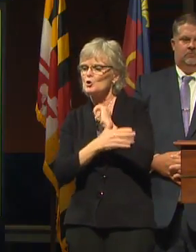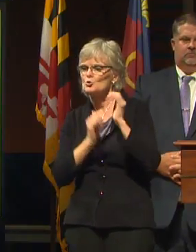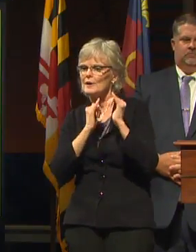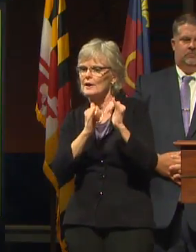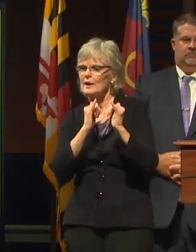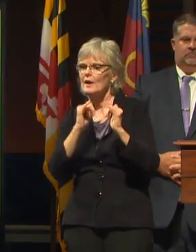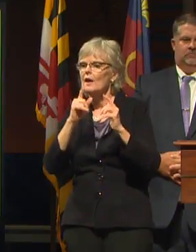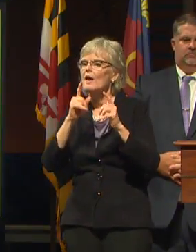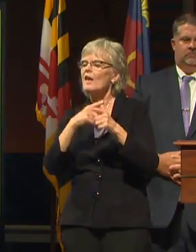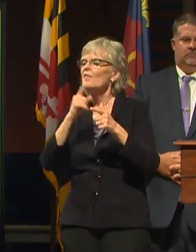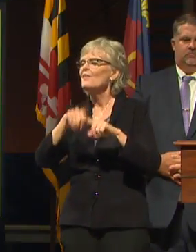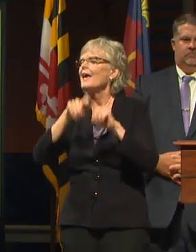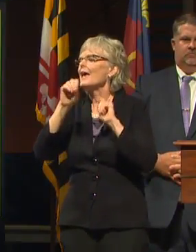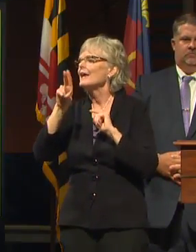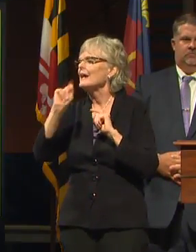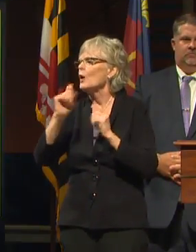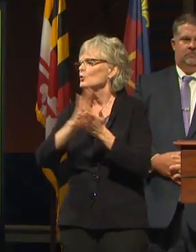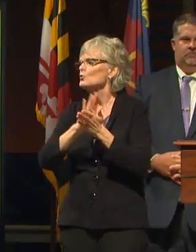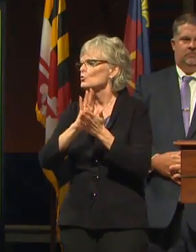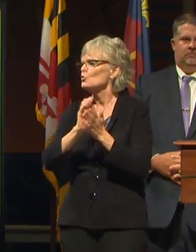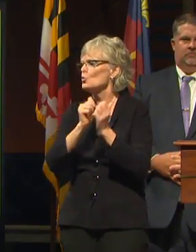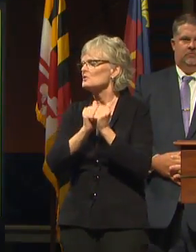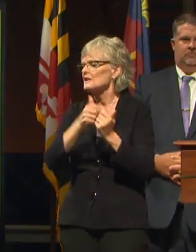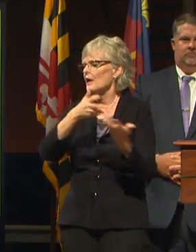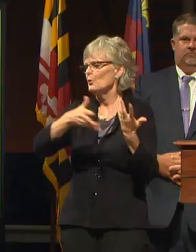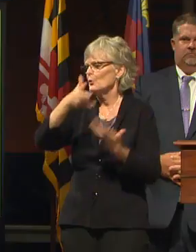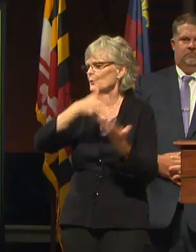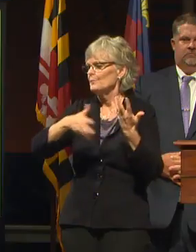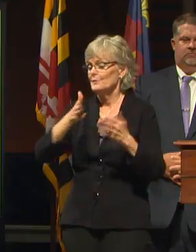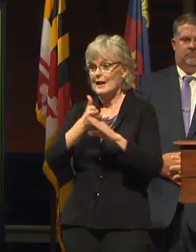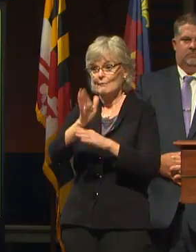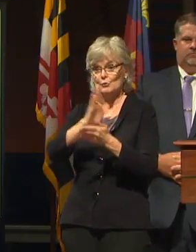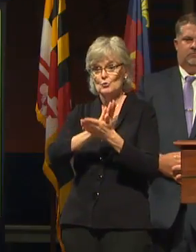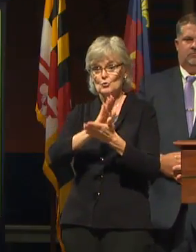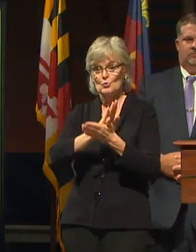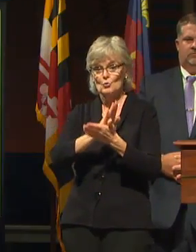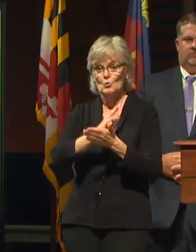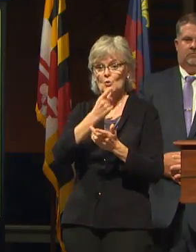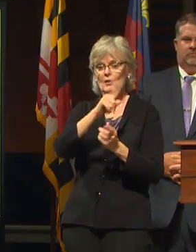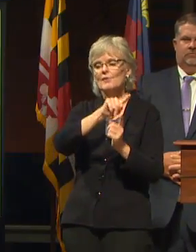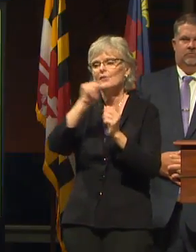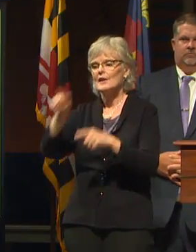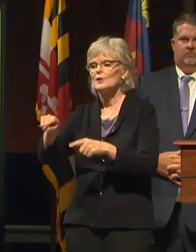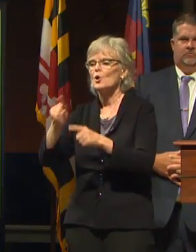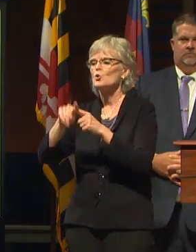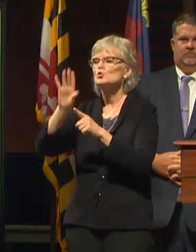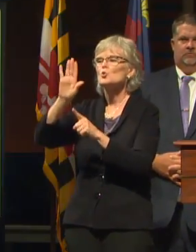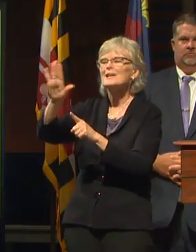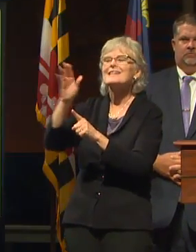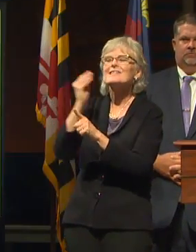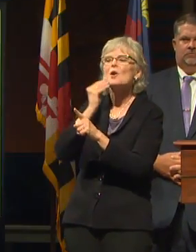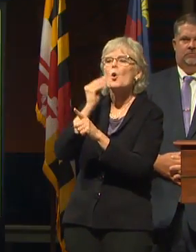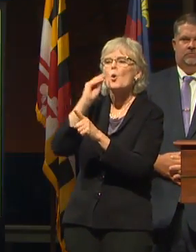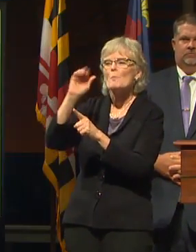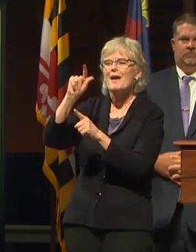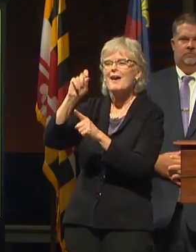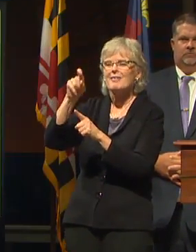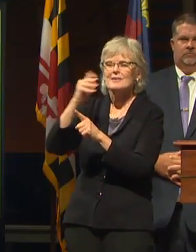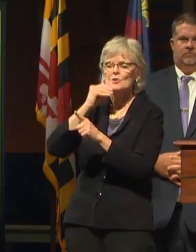they begin to hang out at school together. After school, they're often in Alex's home, where he lives with two of his older brothers.